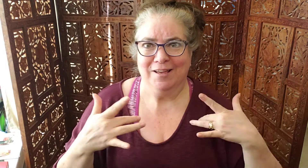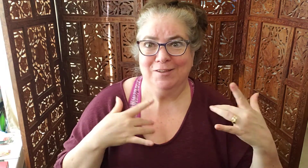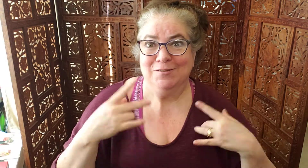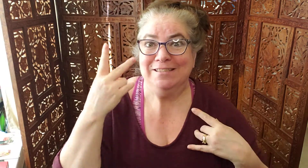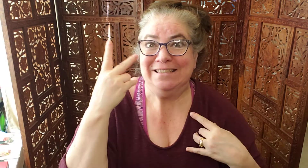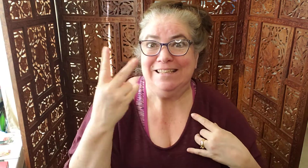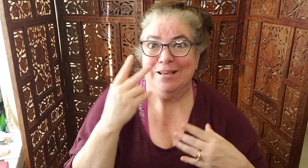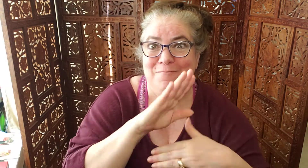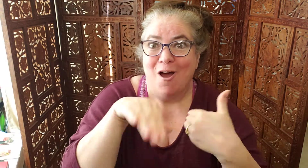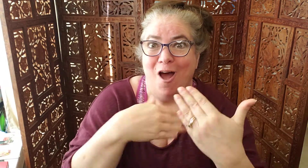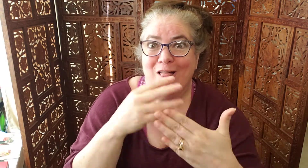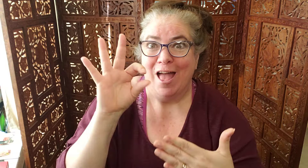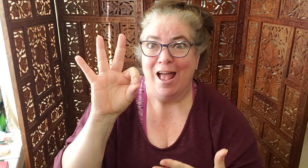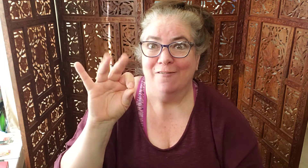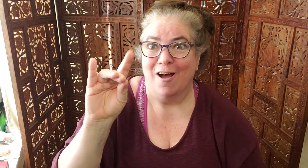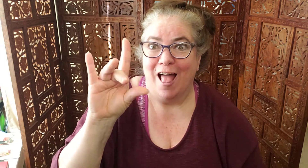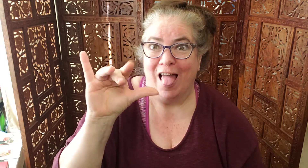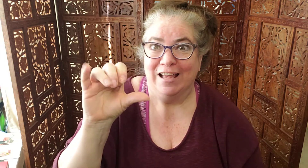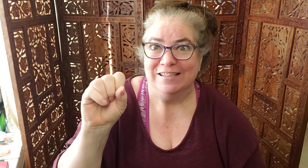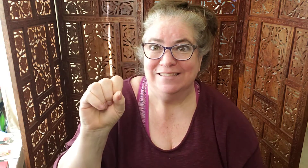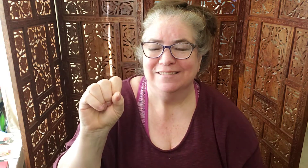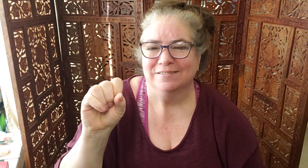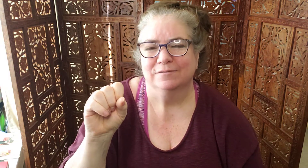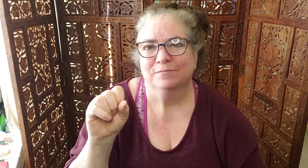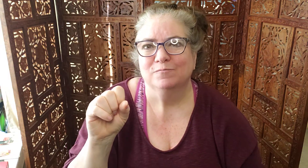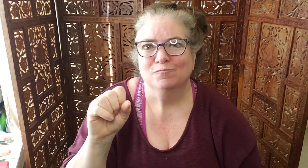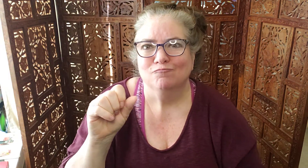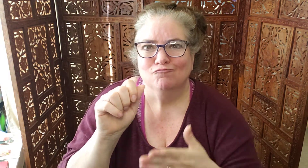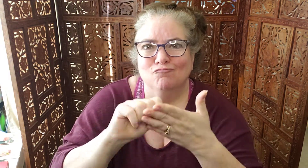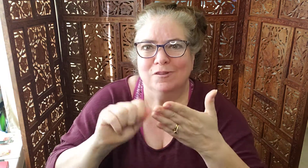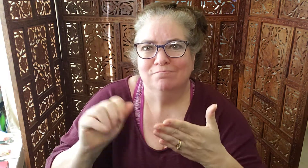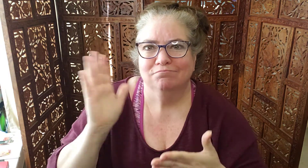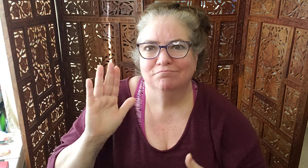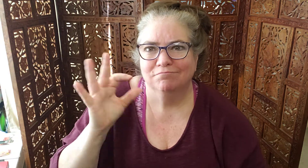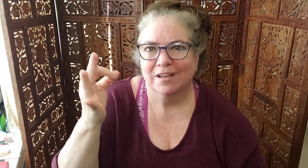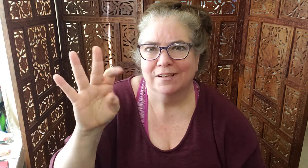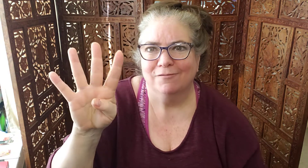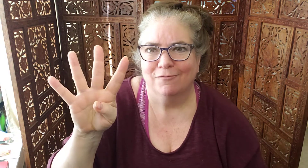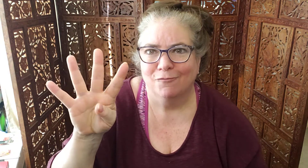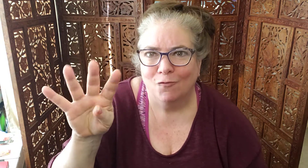Now that's a 1940s song, and you're hearing Fred Astaire sing it.